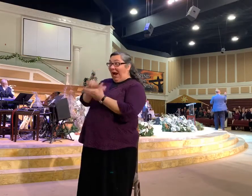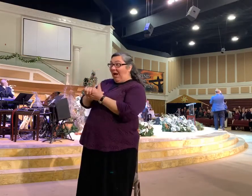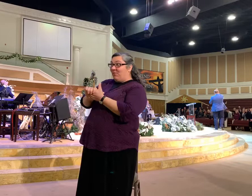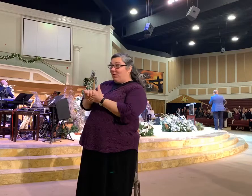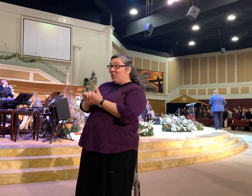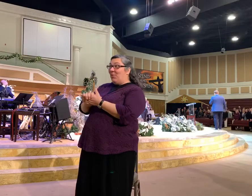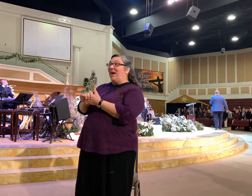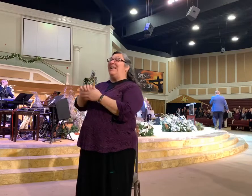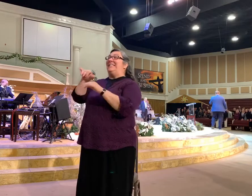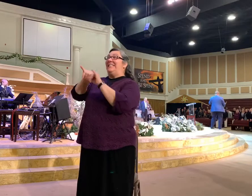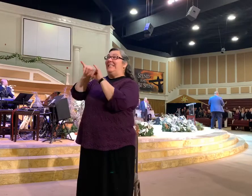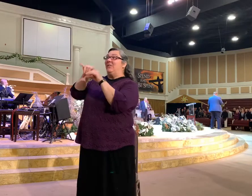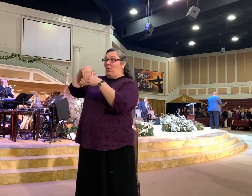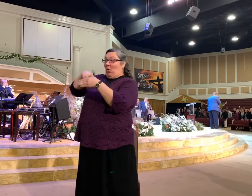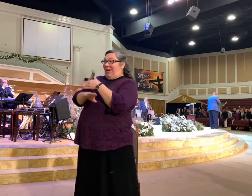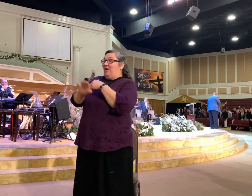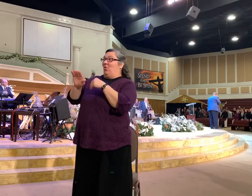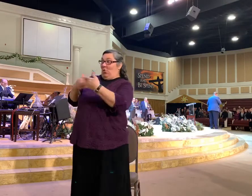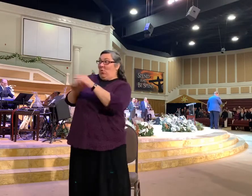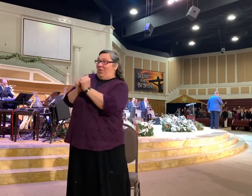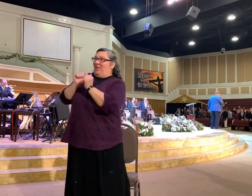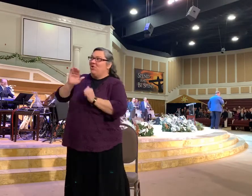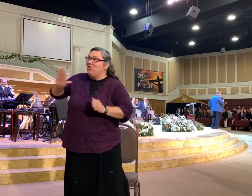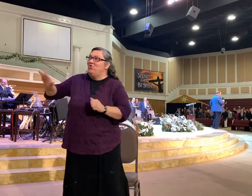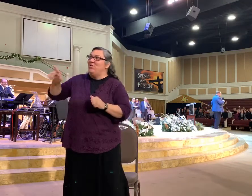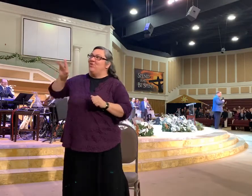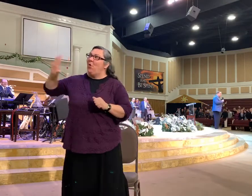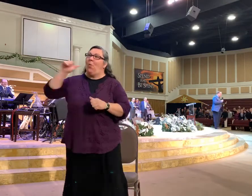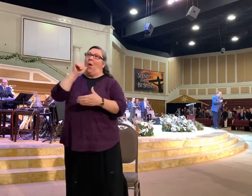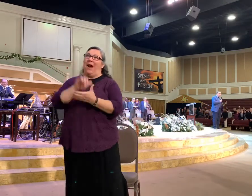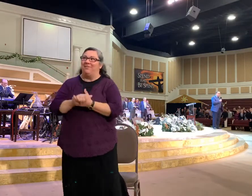I said, "No, you stay down there."